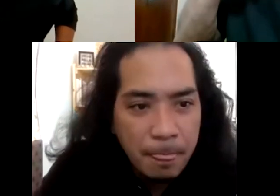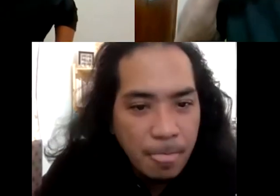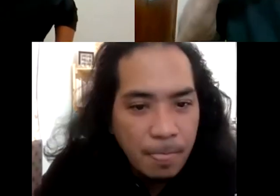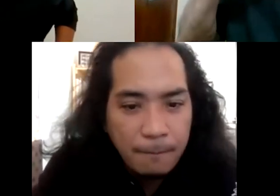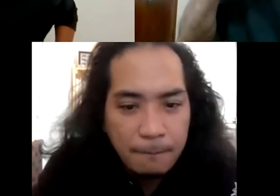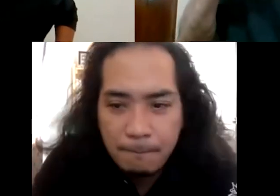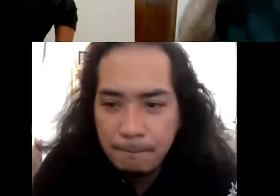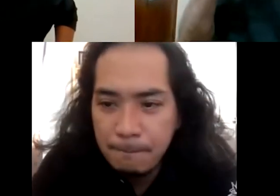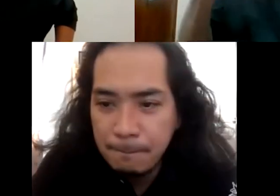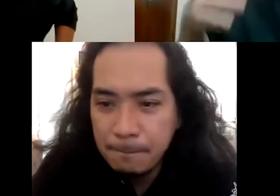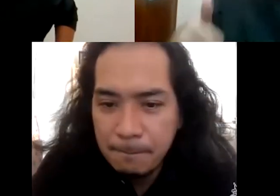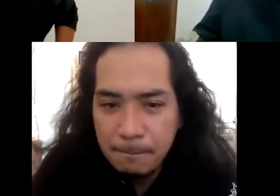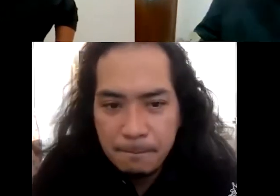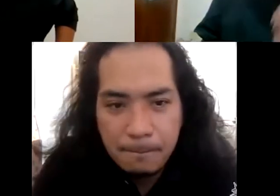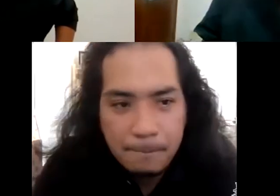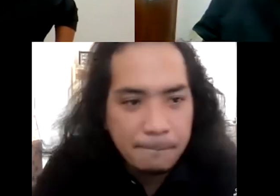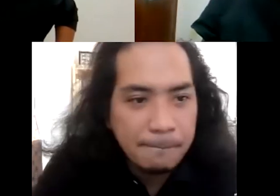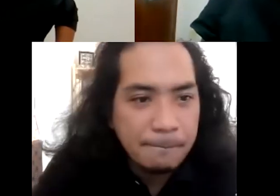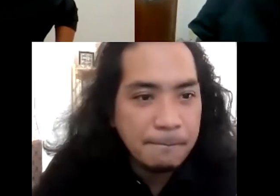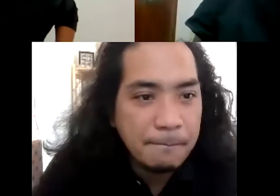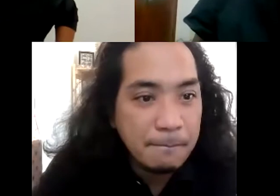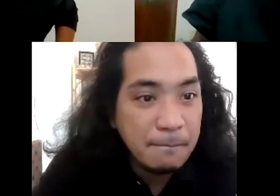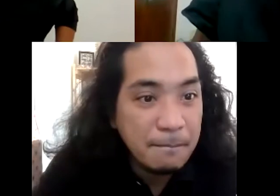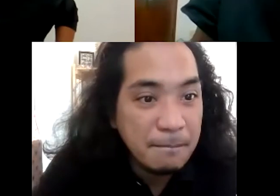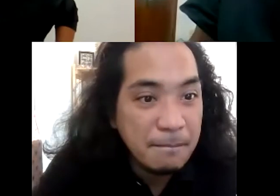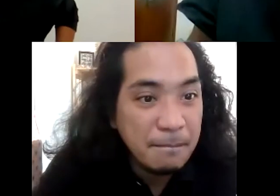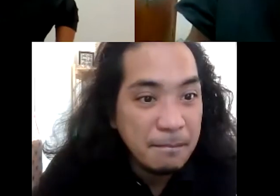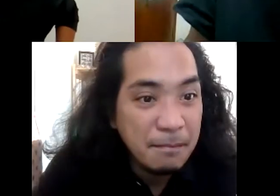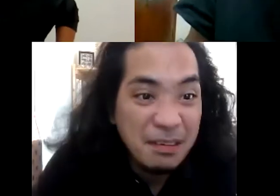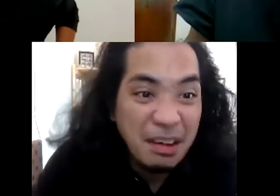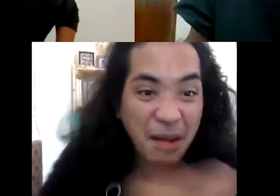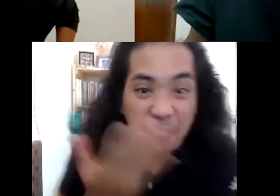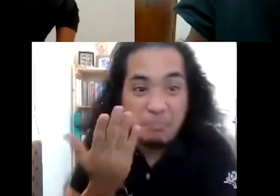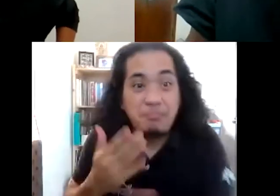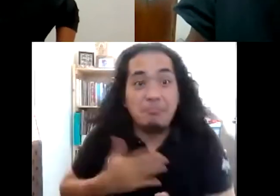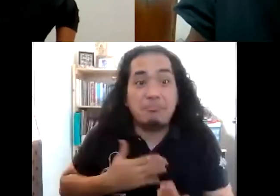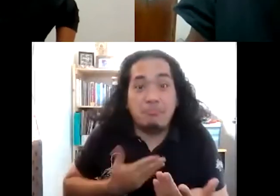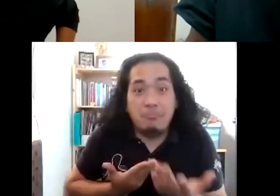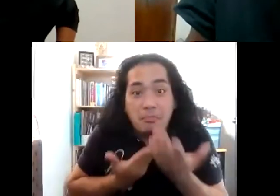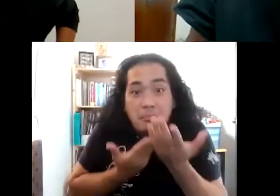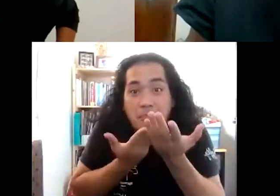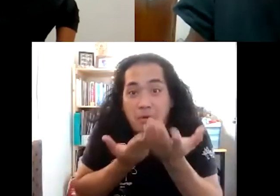that's a question for Dr. Woody. Do we add an X then on the shoulder to indicate touch on the shoulder?